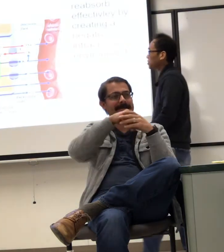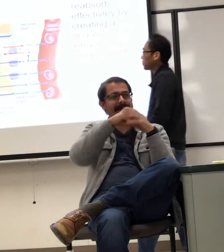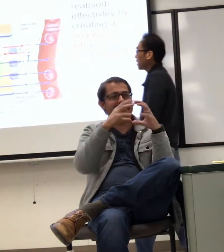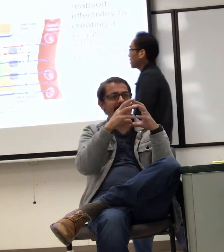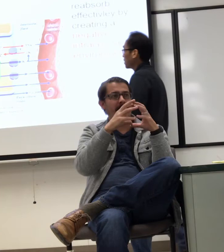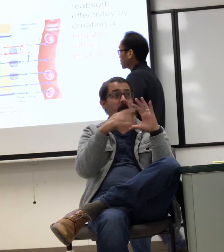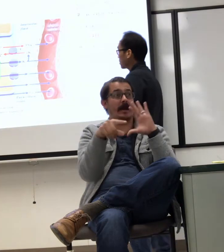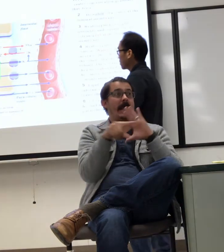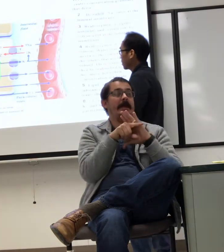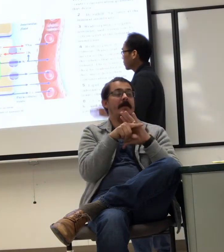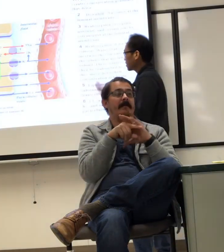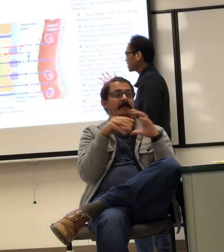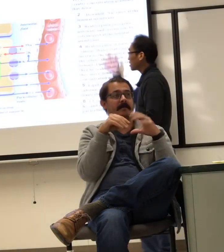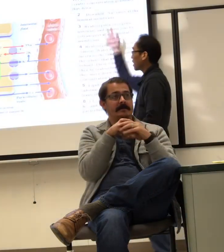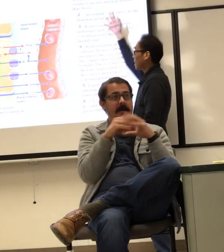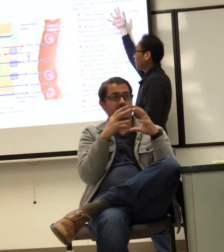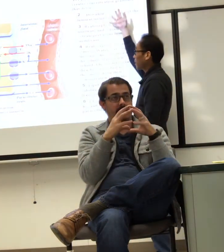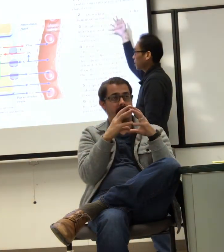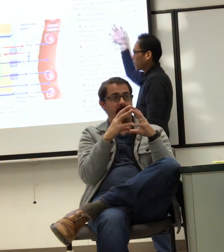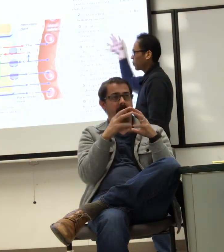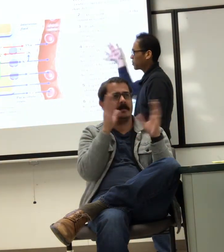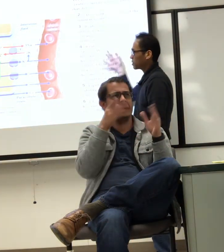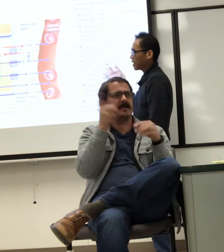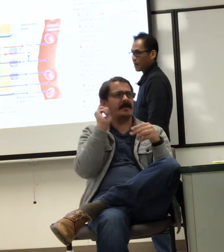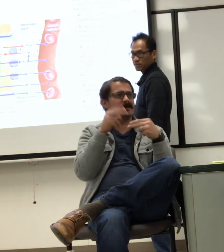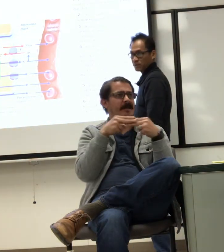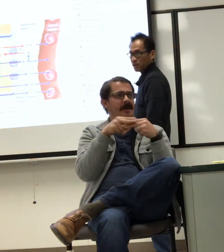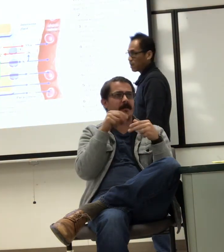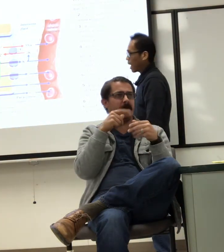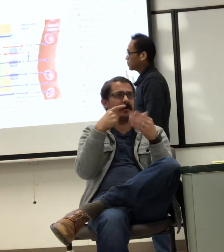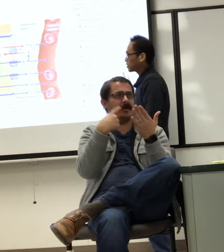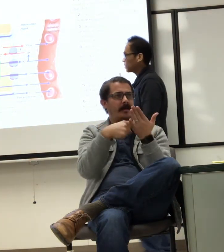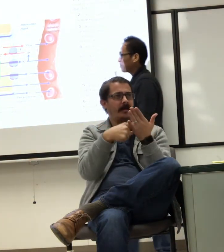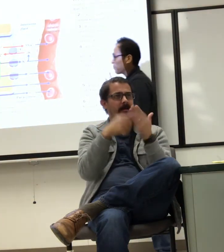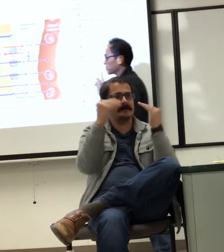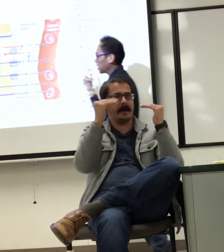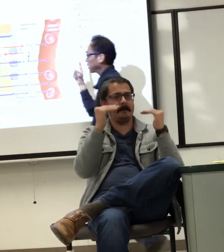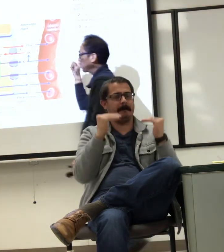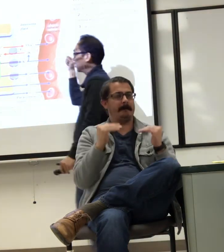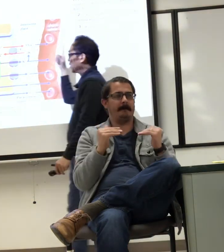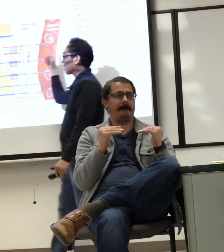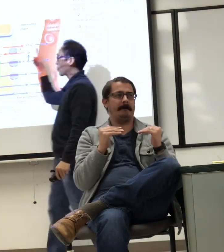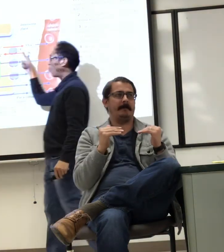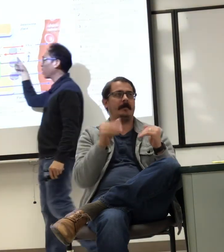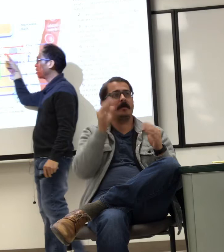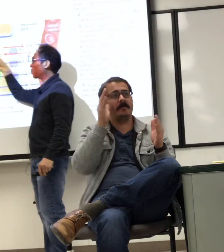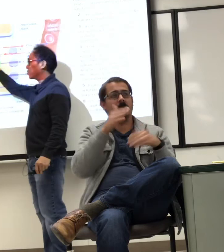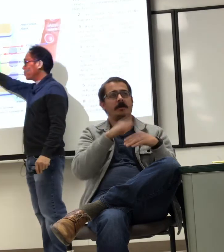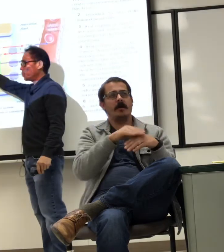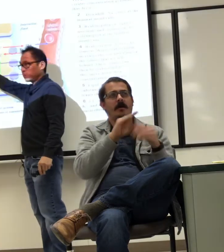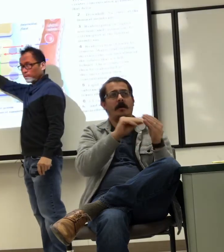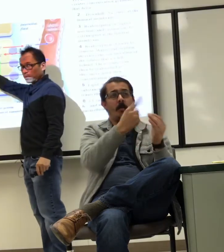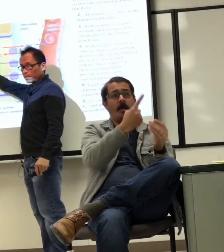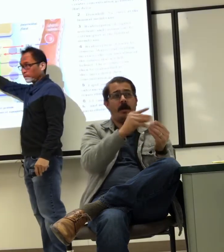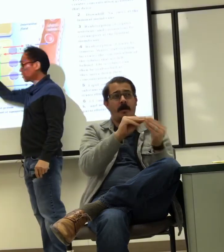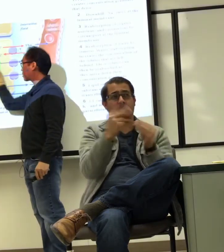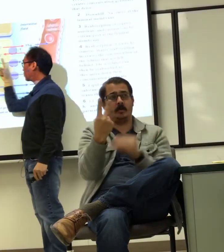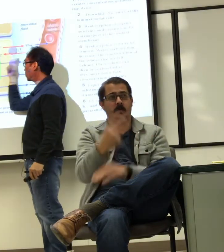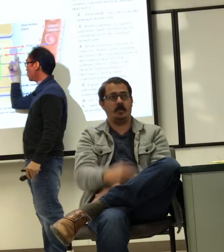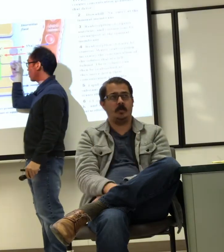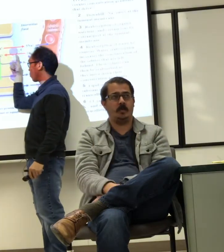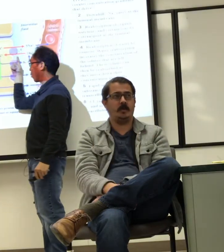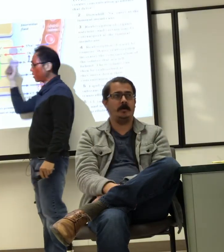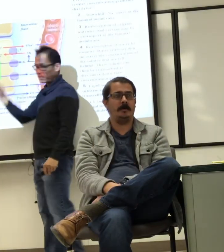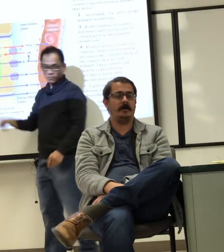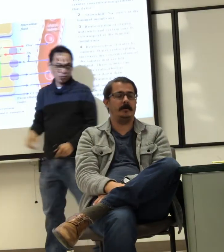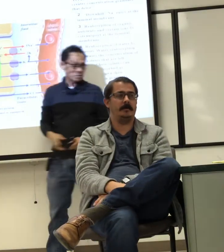I would just pay attention. There's this slide. I'm not going to go through the steps. I'm just going to focus on number 1, number 2. Okay, let's go